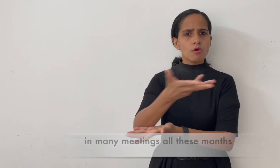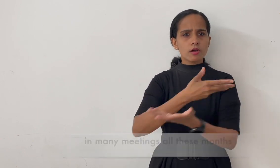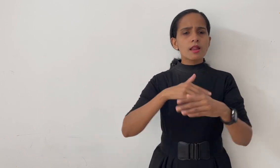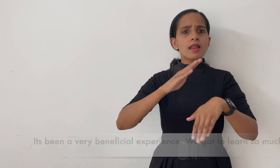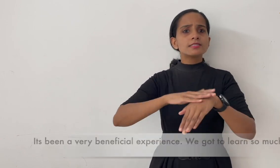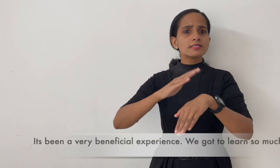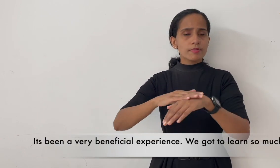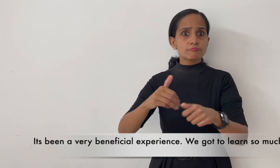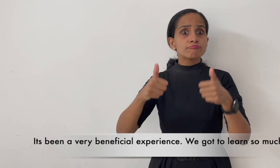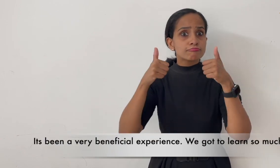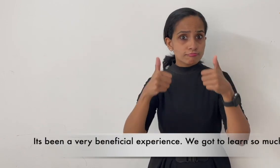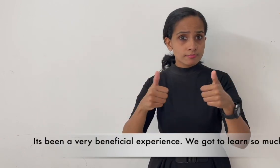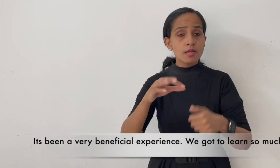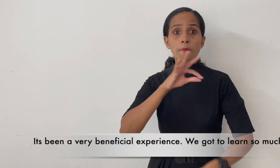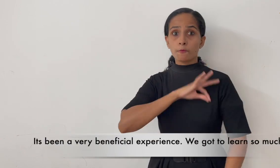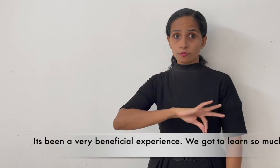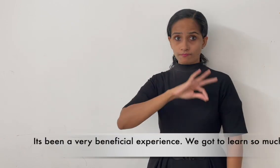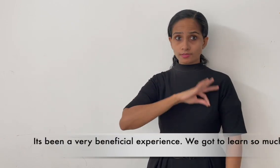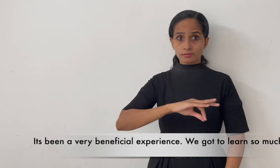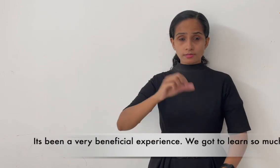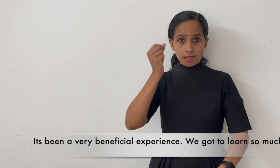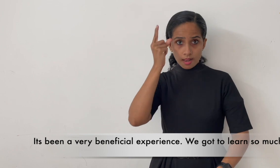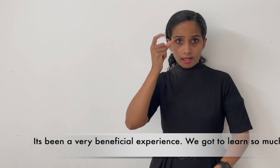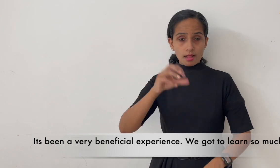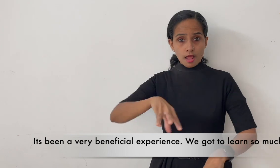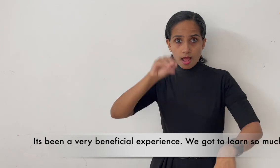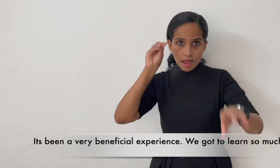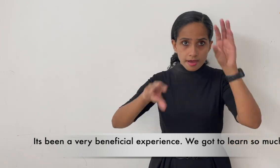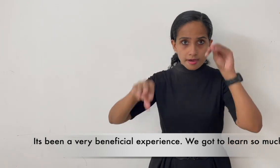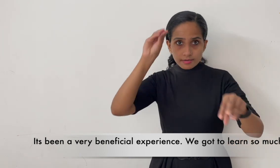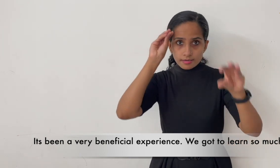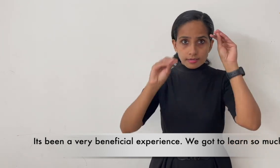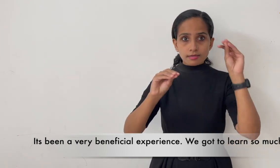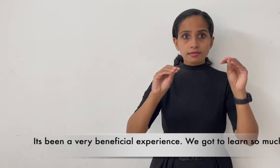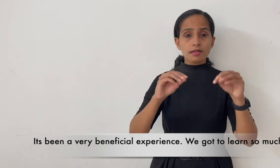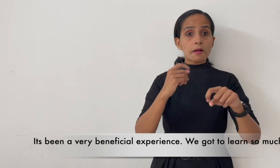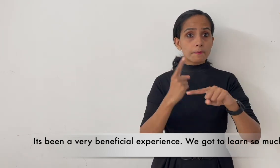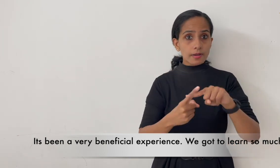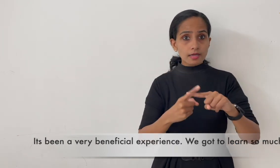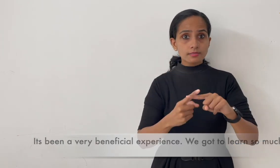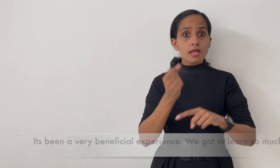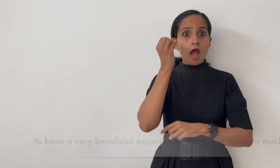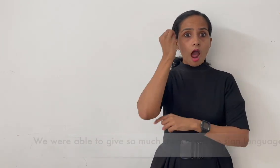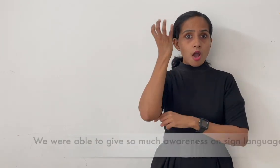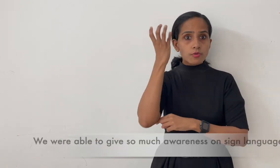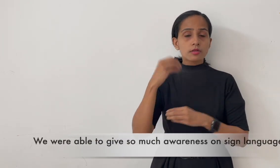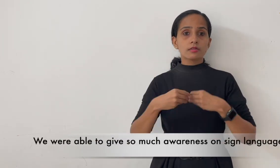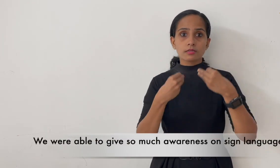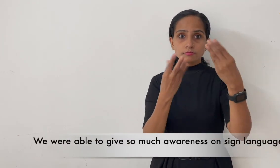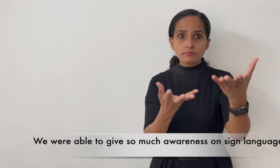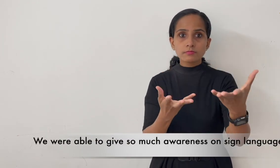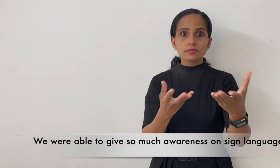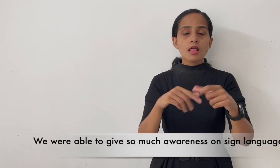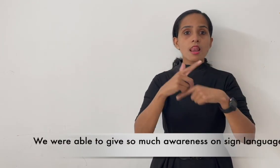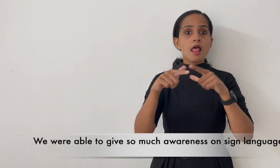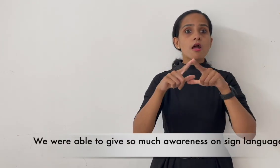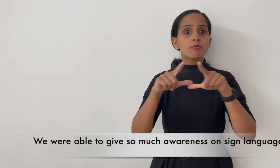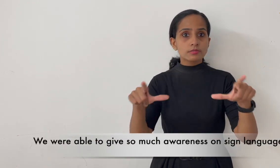It's been a very beneficial experience, and we got to learn so much. We were able to give so much awareness